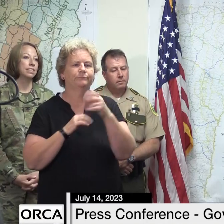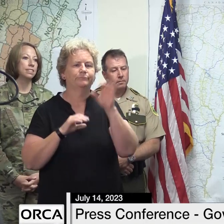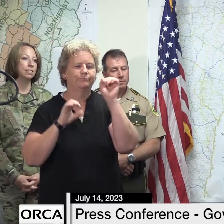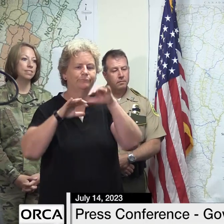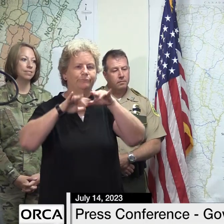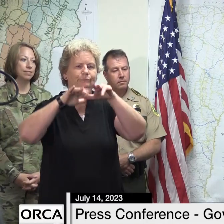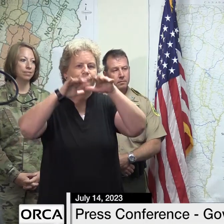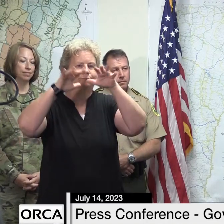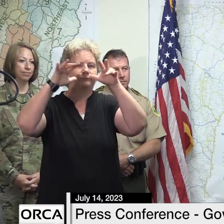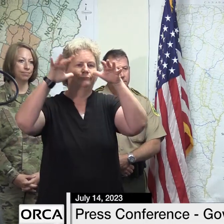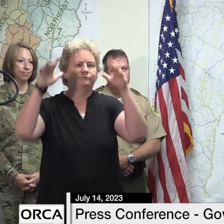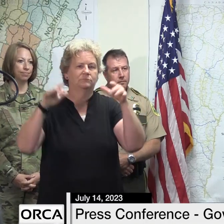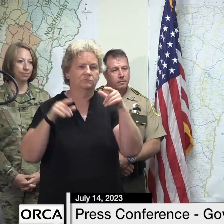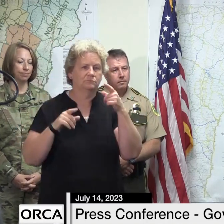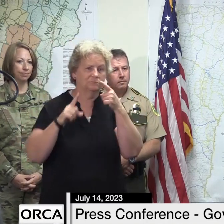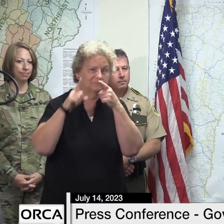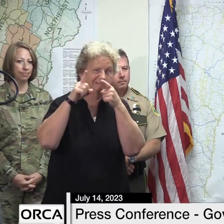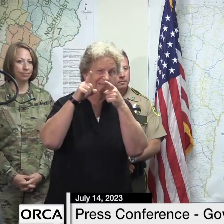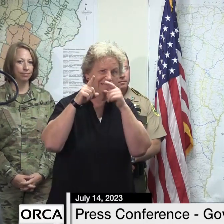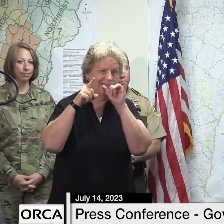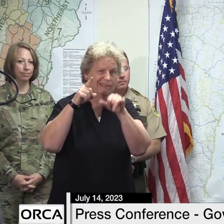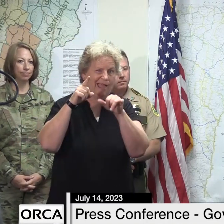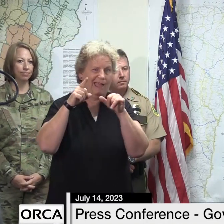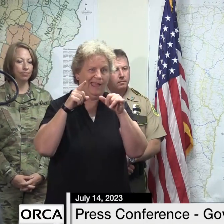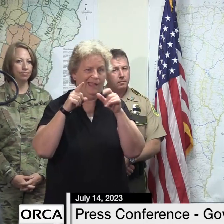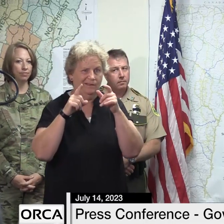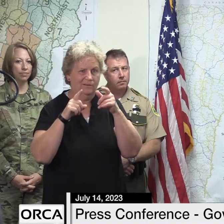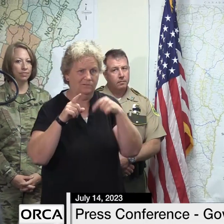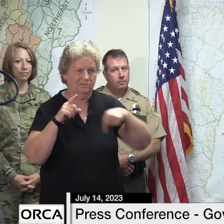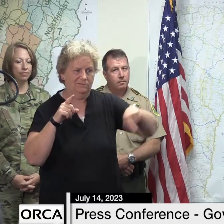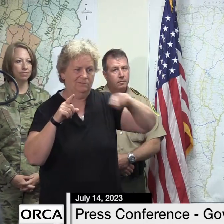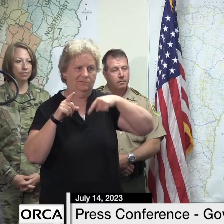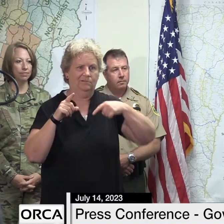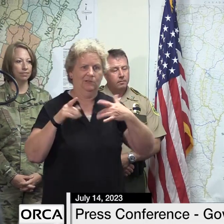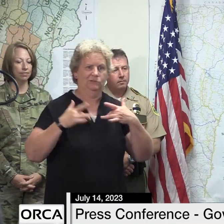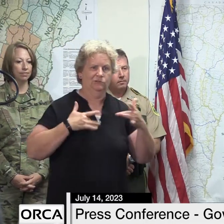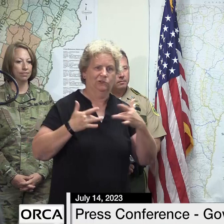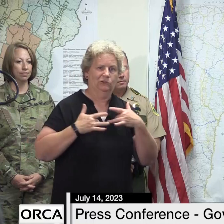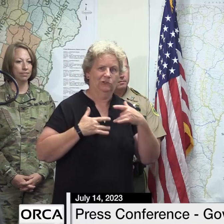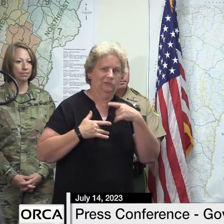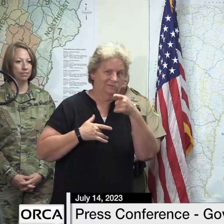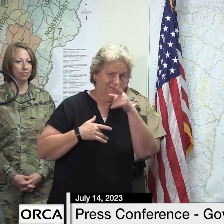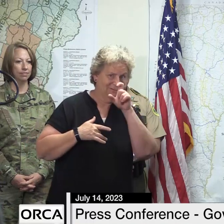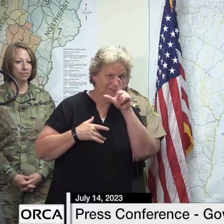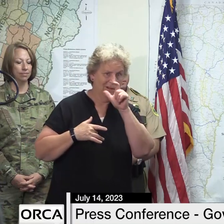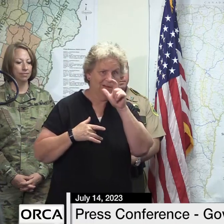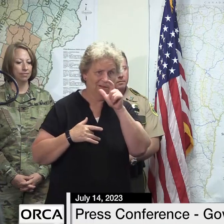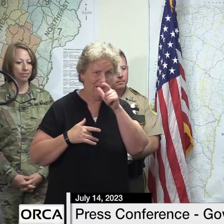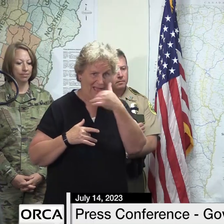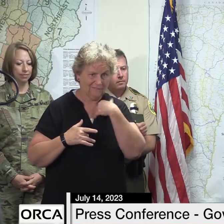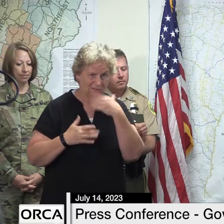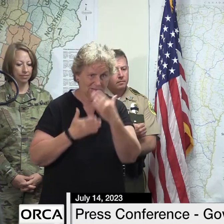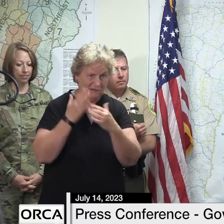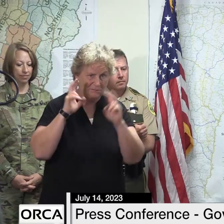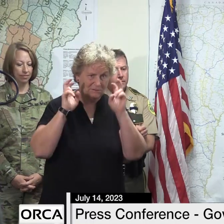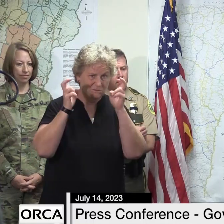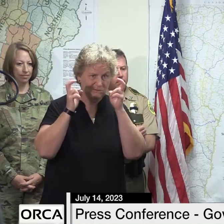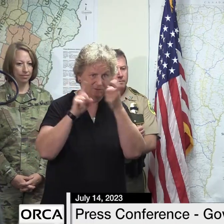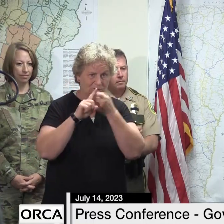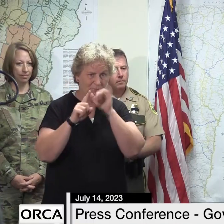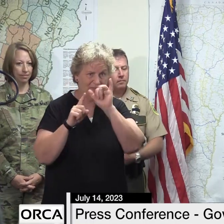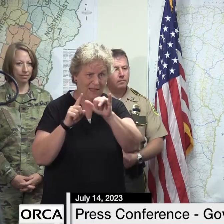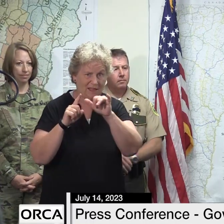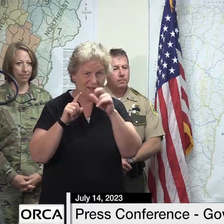things like potential runoff or other problems that might have resulted strictly from the heavy